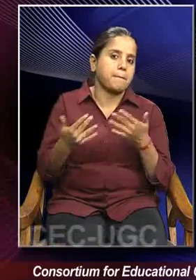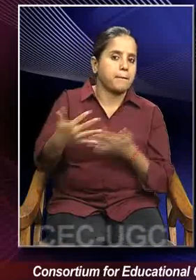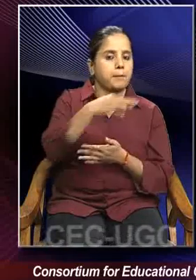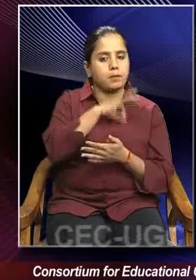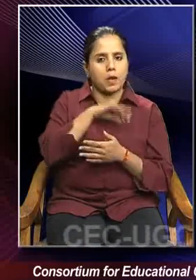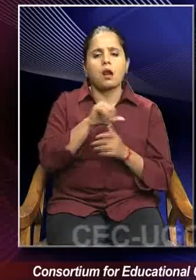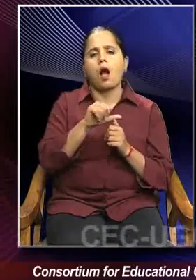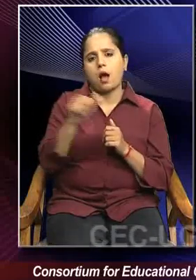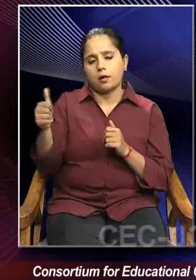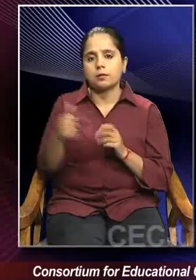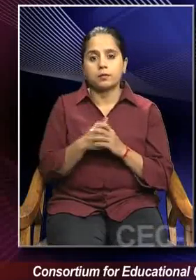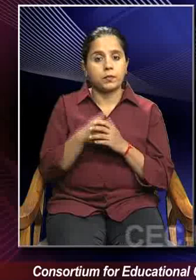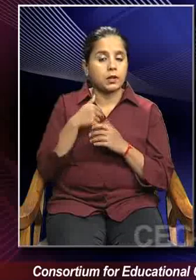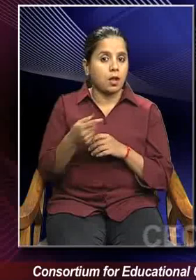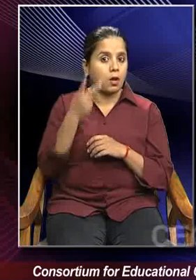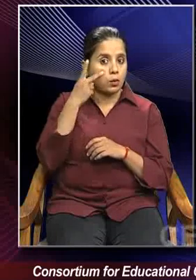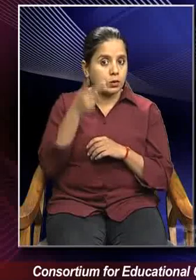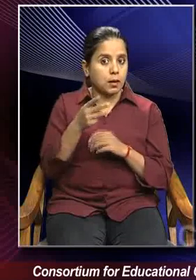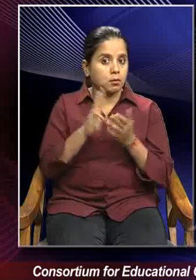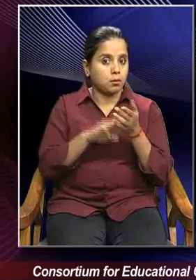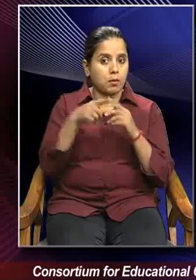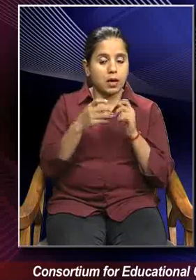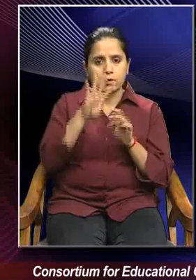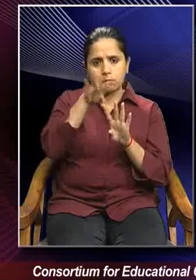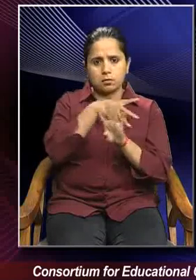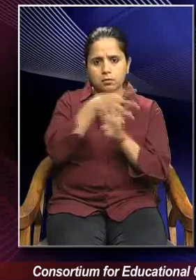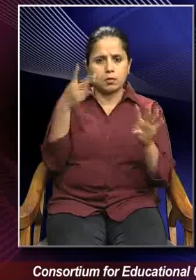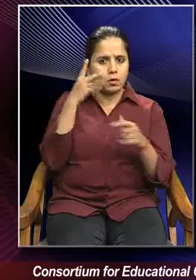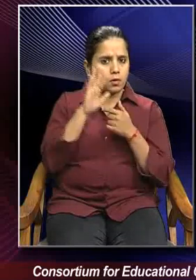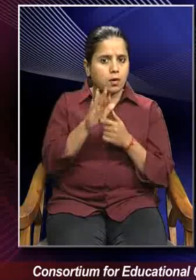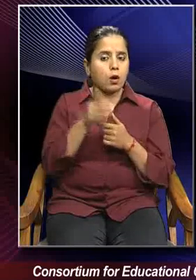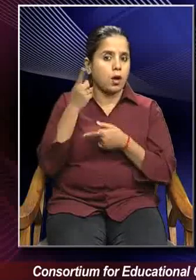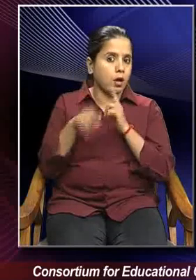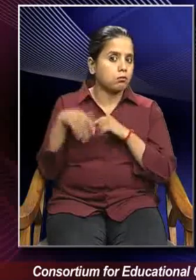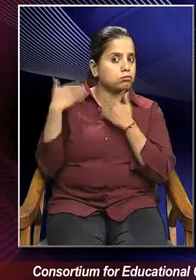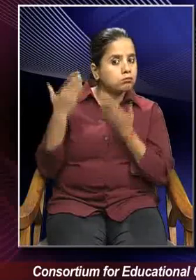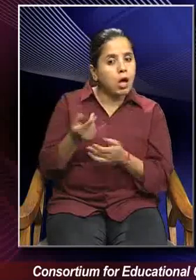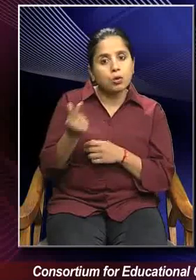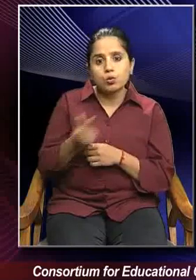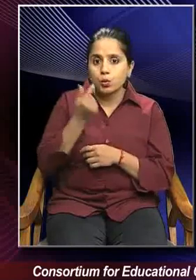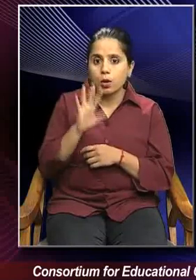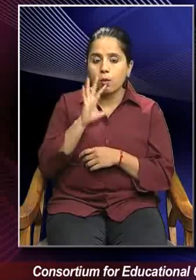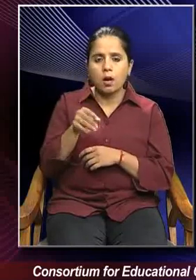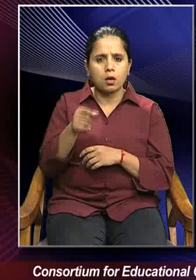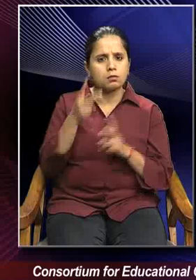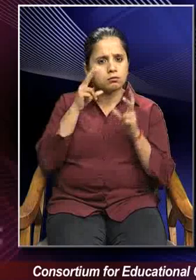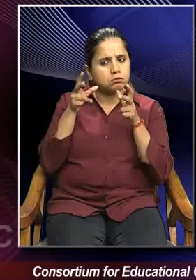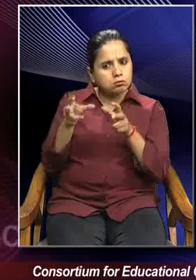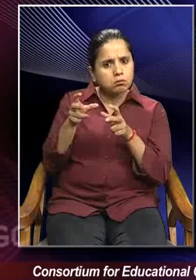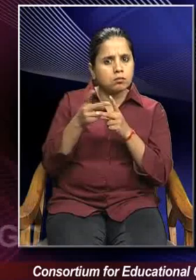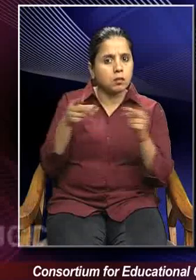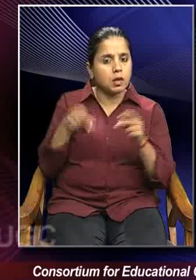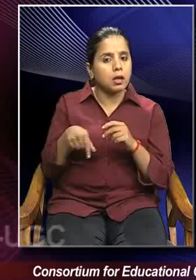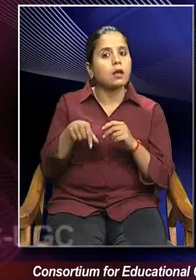Now, these metrics have historically been used to gauge a